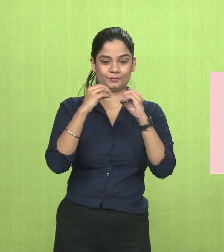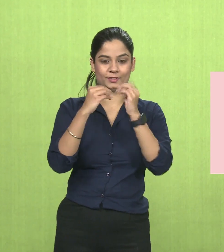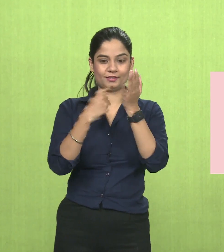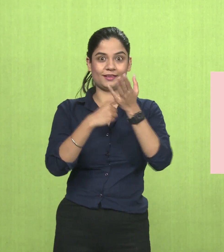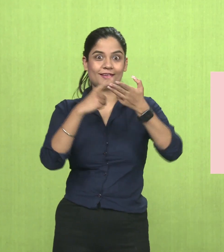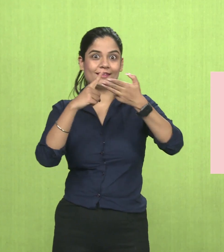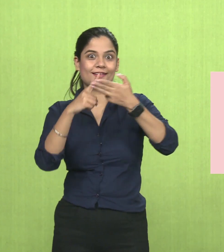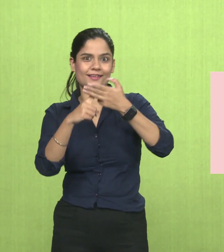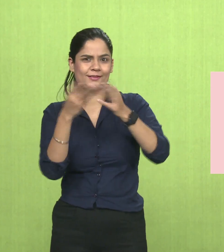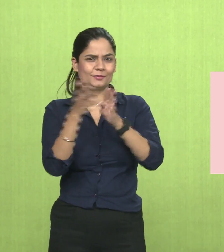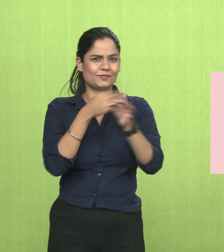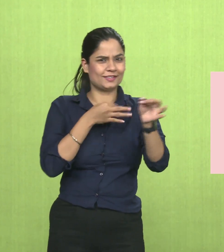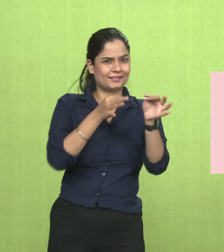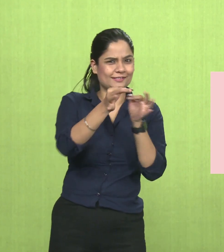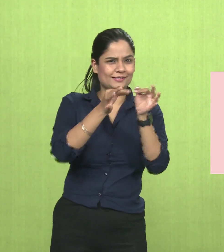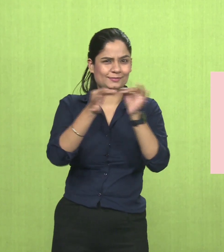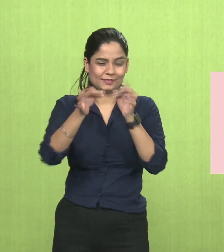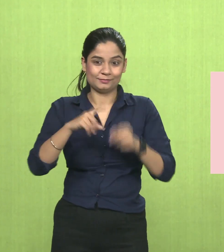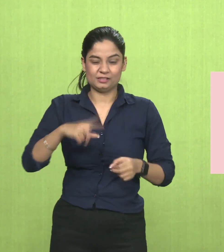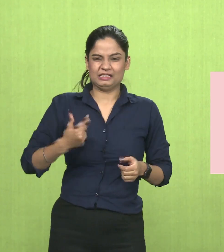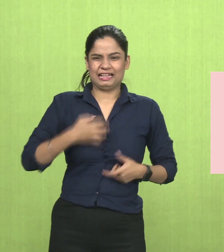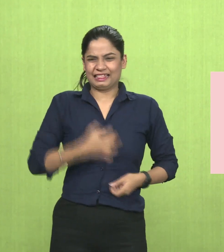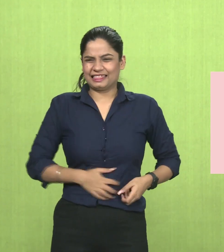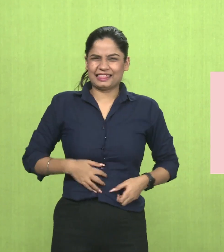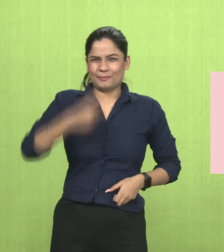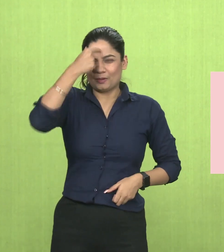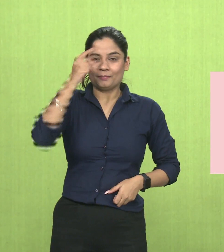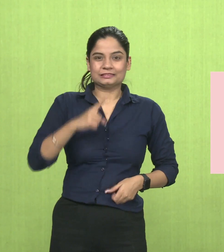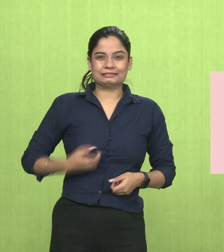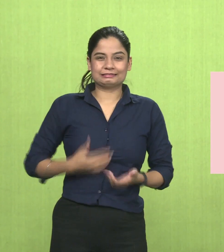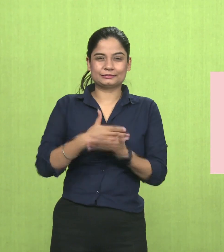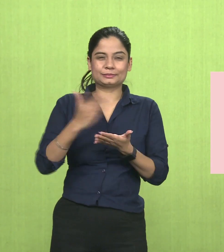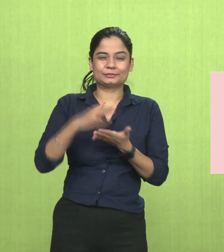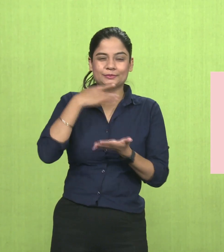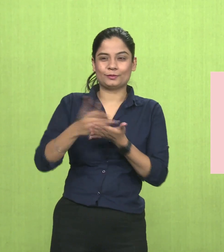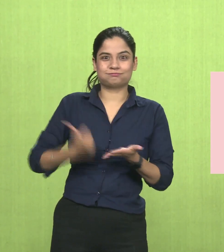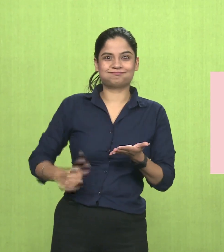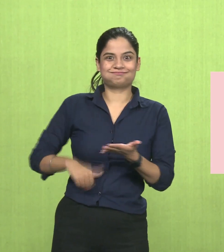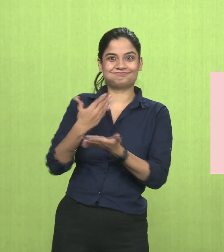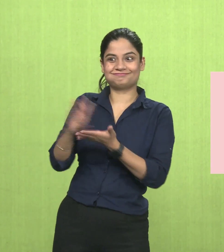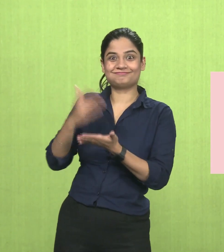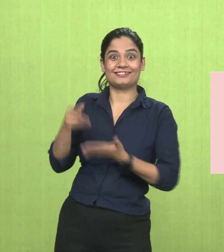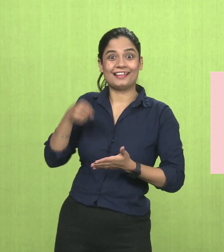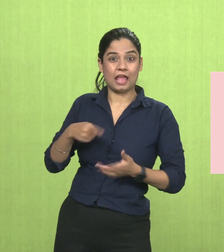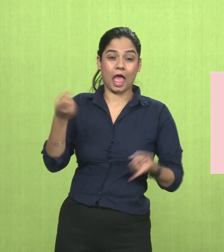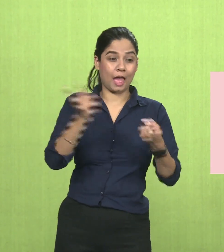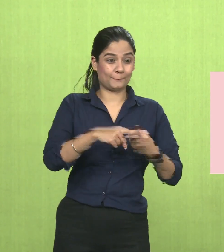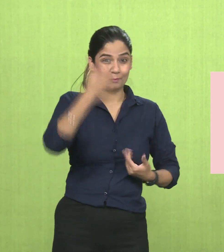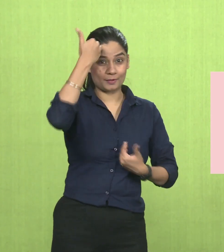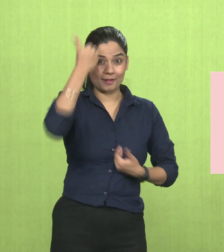Nutrient content during diarrhea. You may remember that fiber helps in defecation. So, in terms